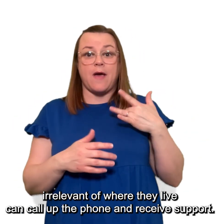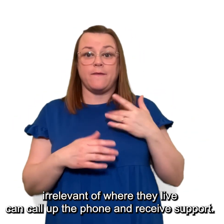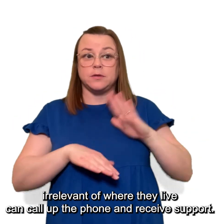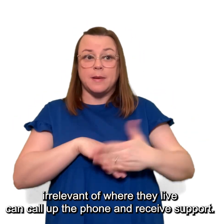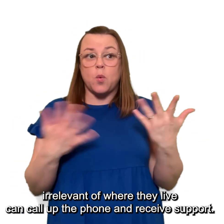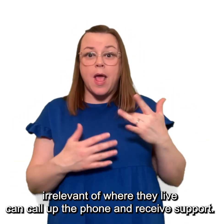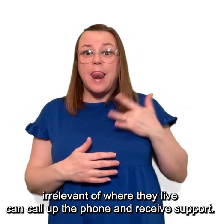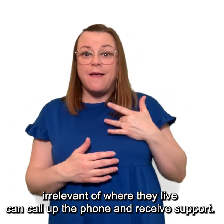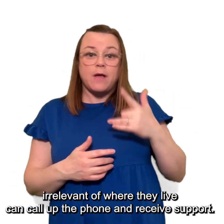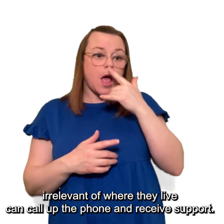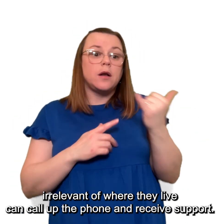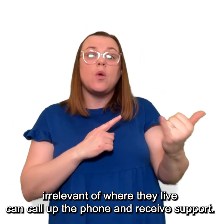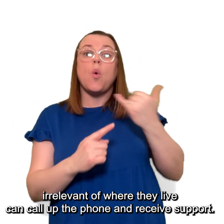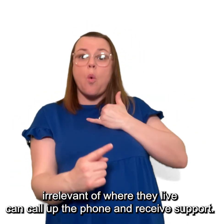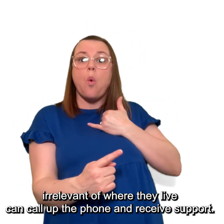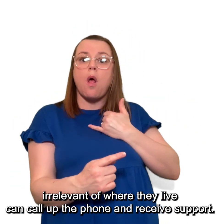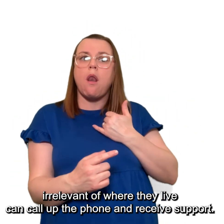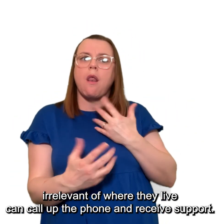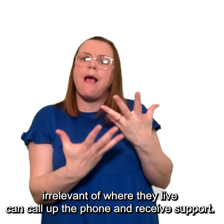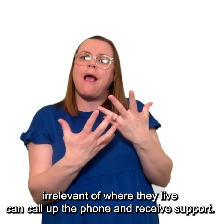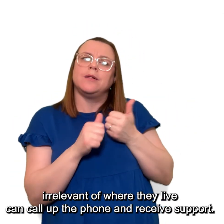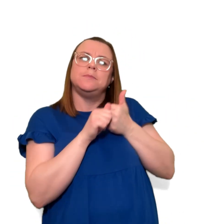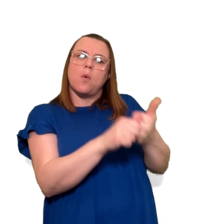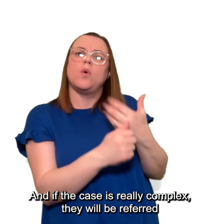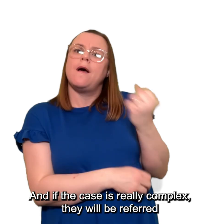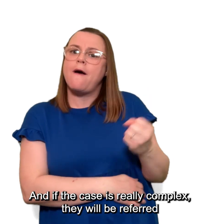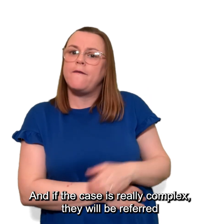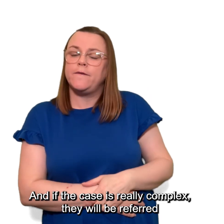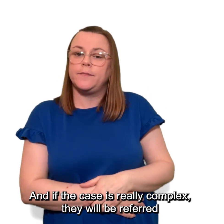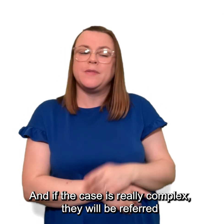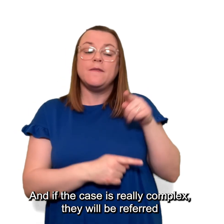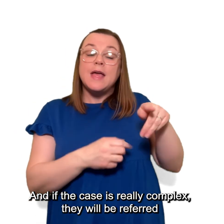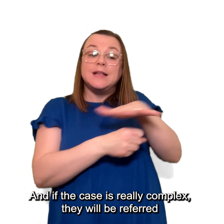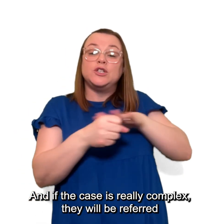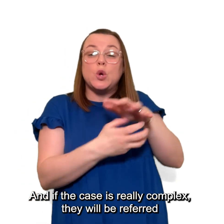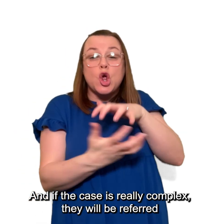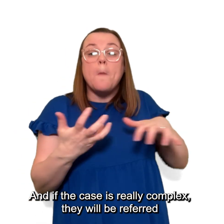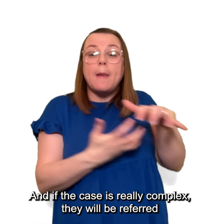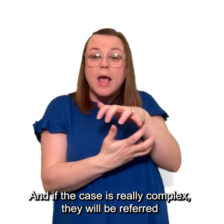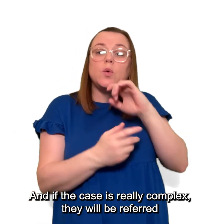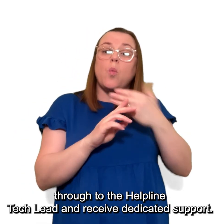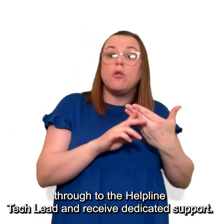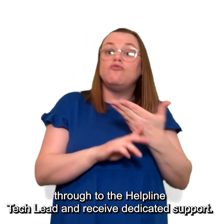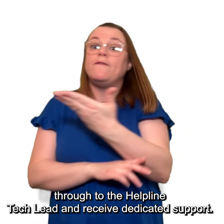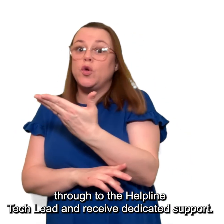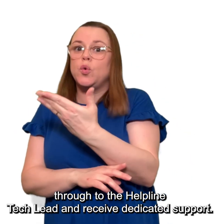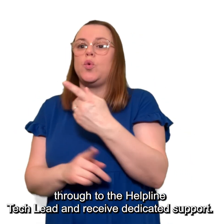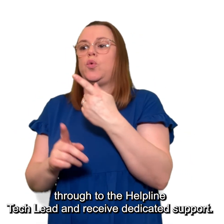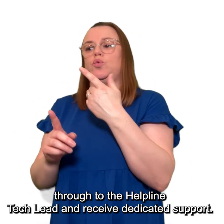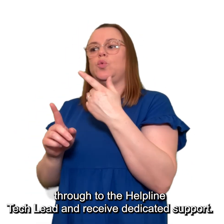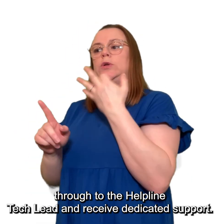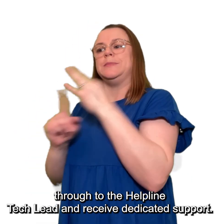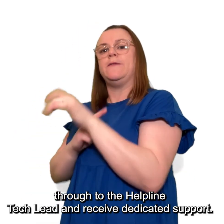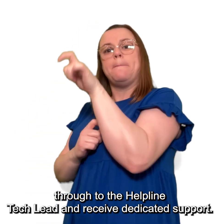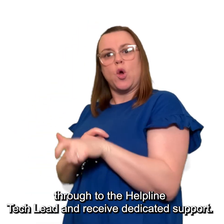irrelevant of where they're living, can call up the helpline and receive support. And if the case is really complex, they will be referred through to the helpline